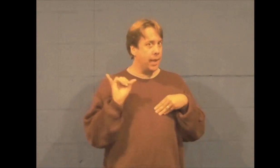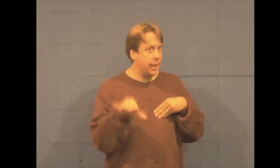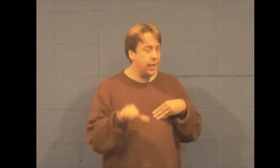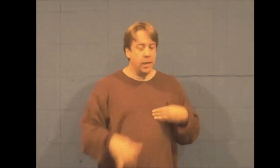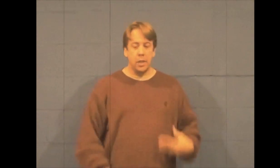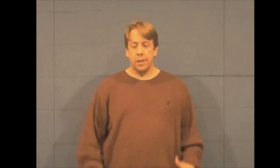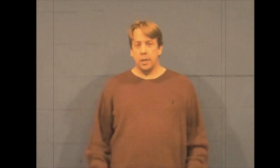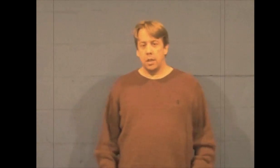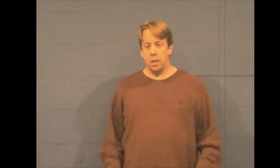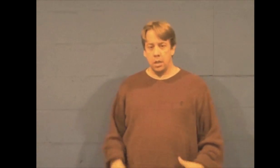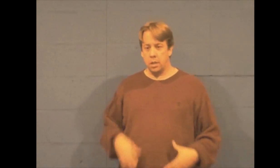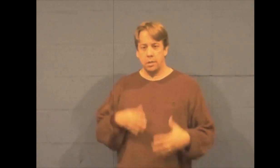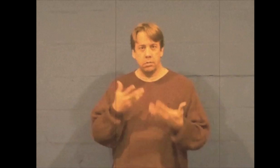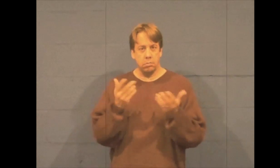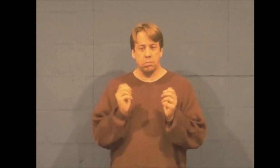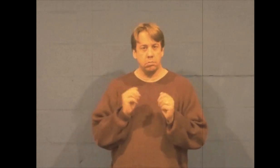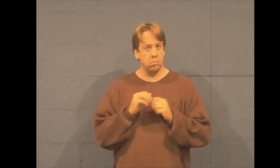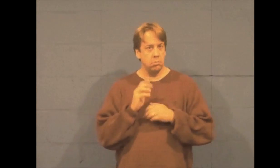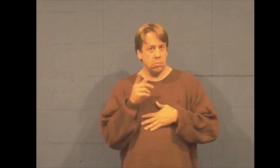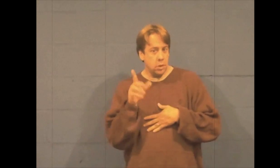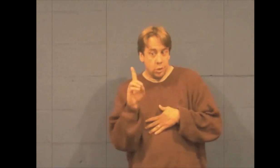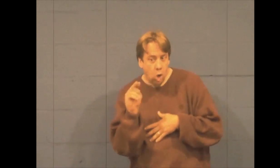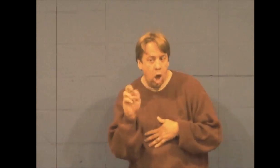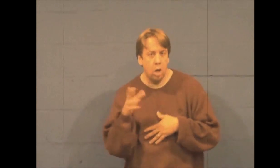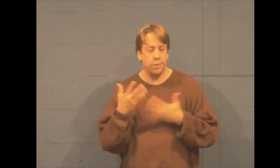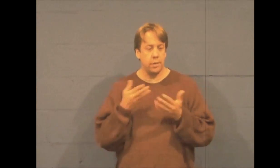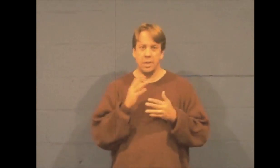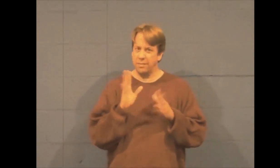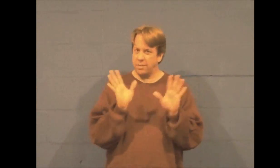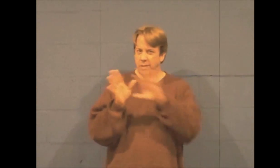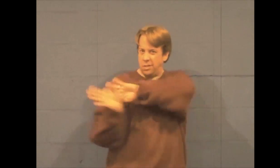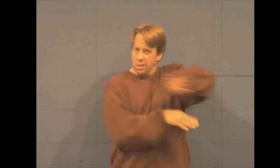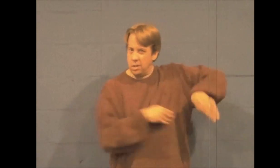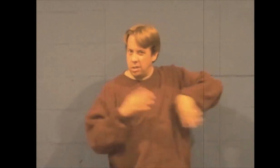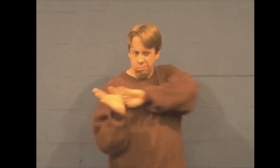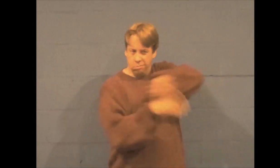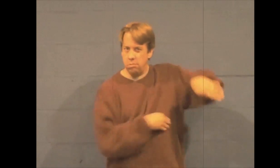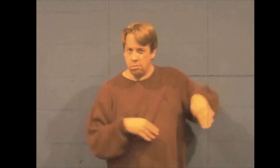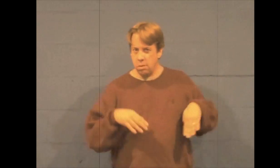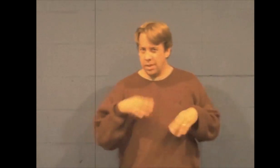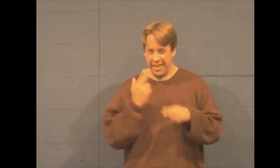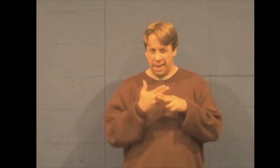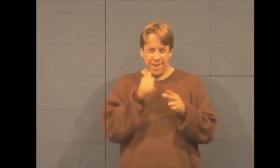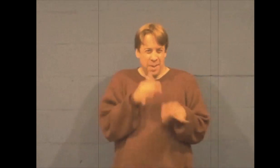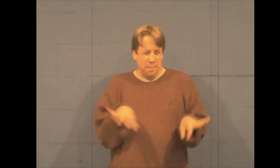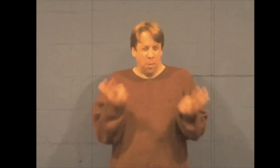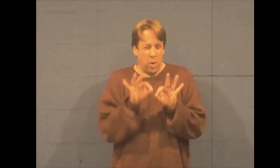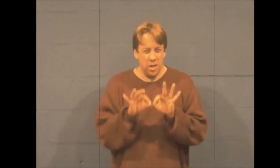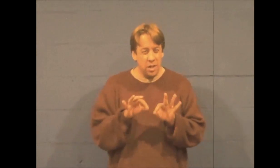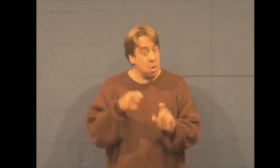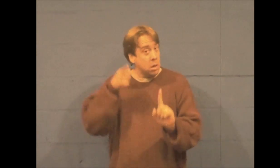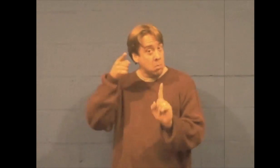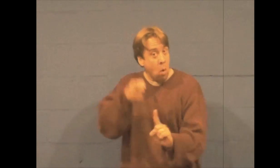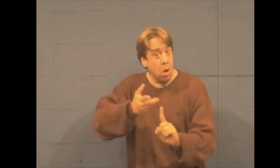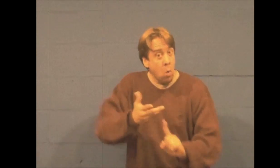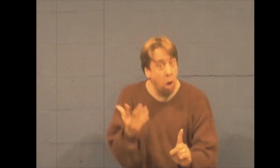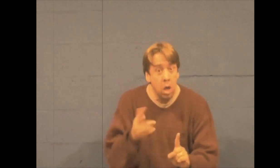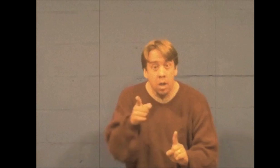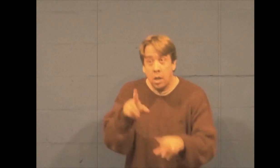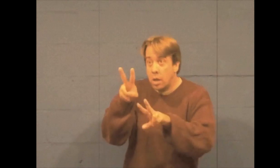names. Just go with it. There was Dorky and Grump, whatever. Names are not important. The point